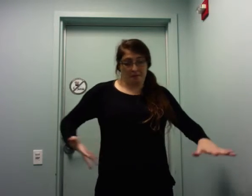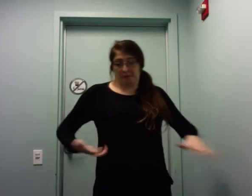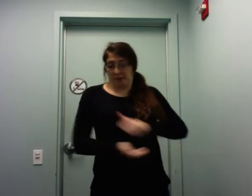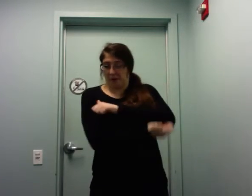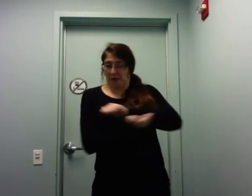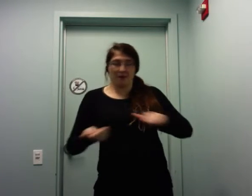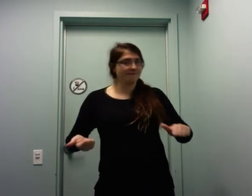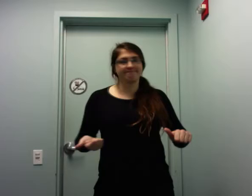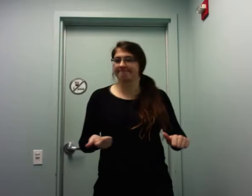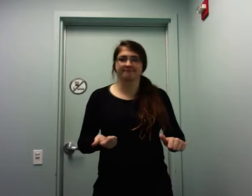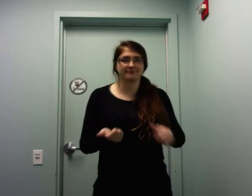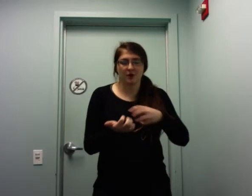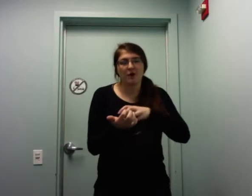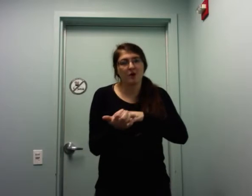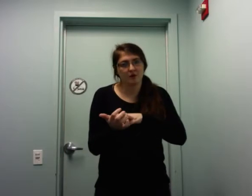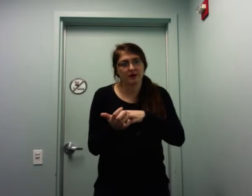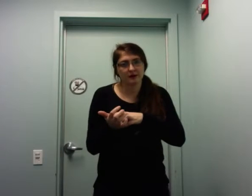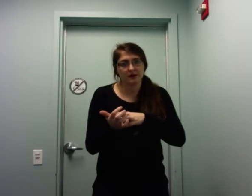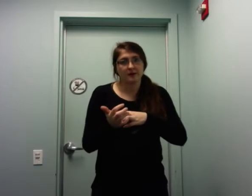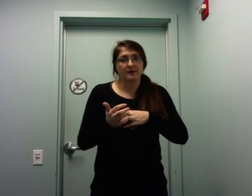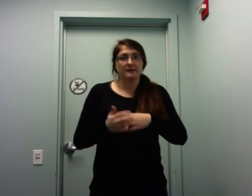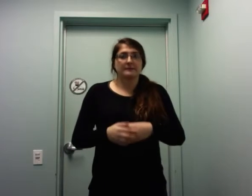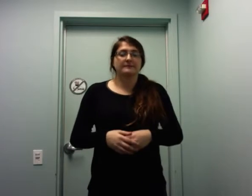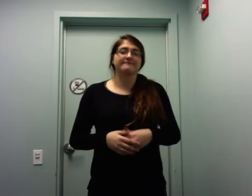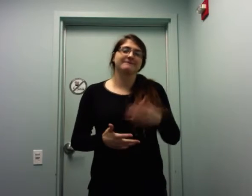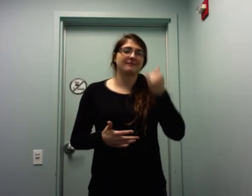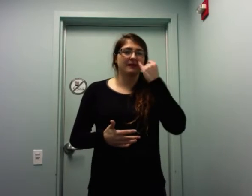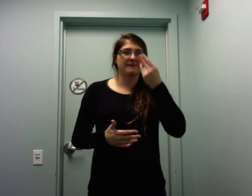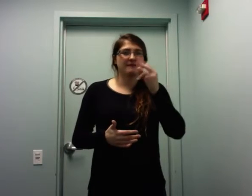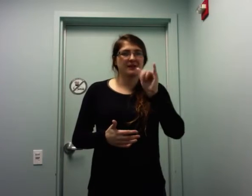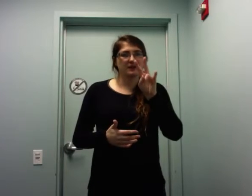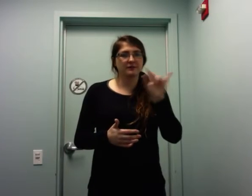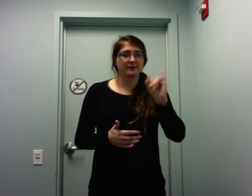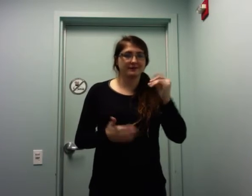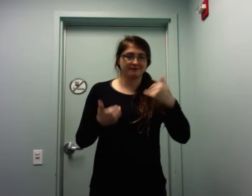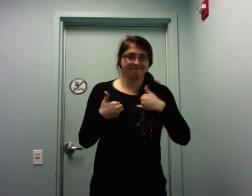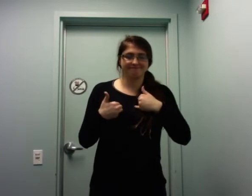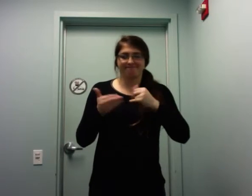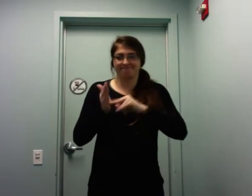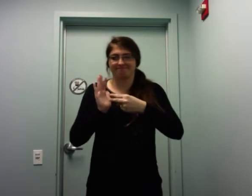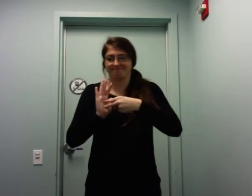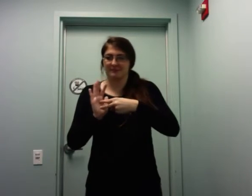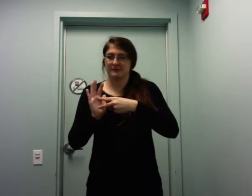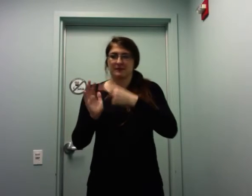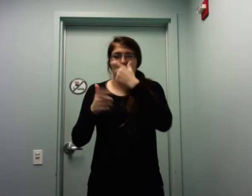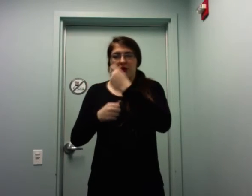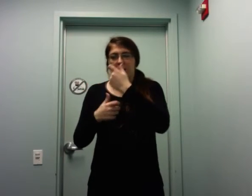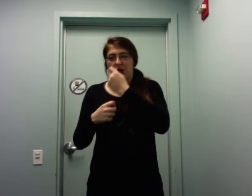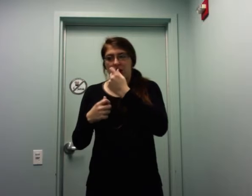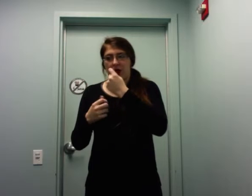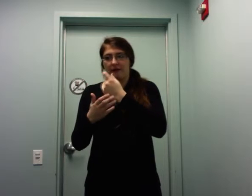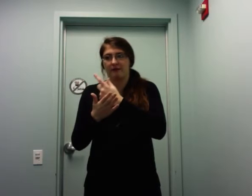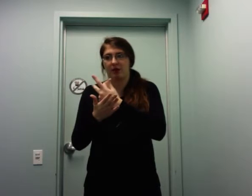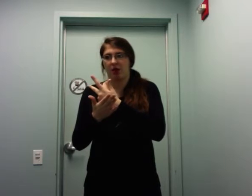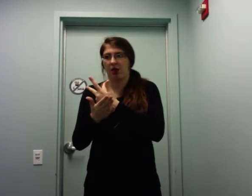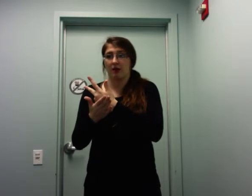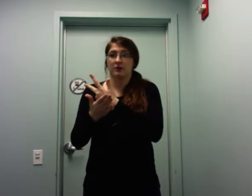cold that might last for 3 weeks instead of 1, but they still eventually fight it off. Or they may show some very